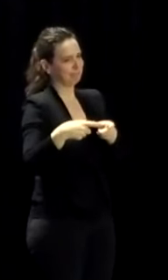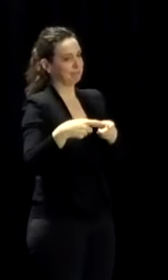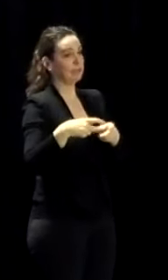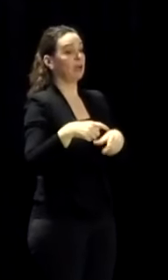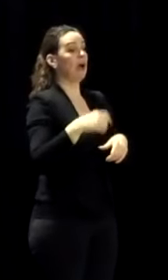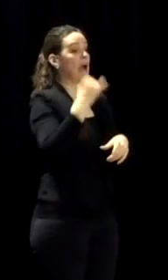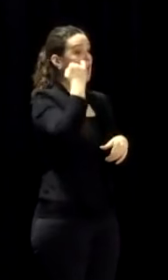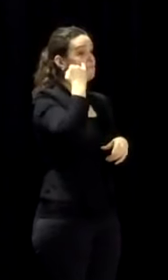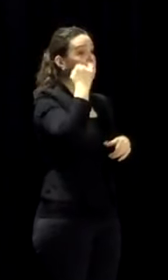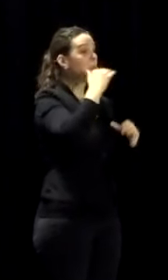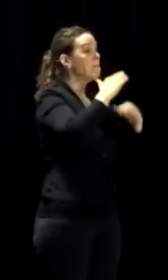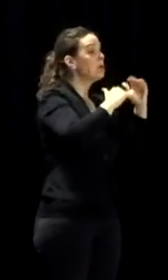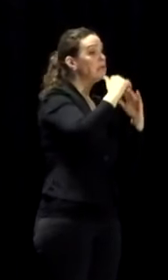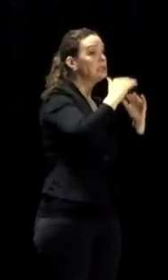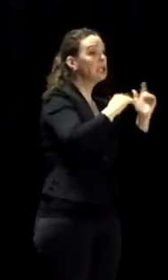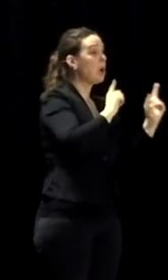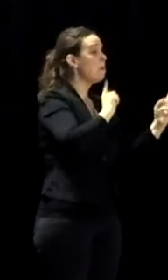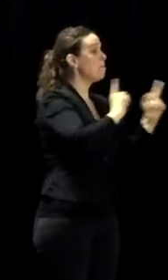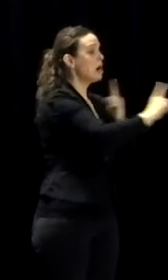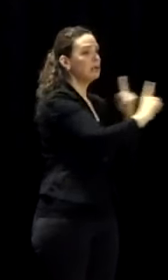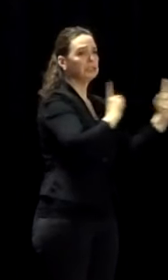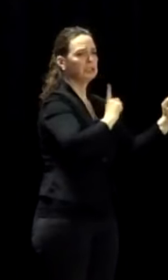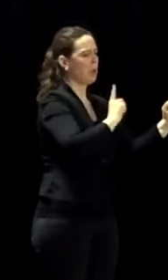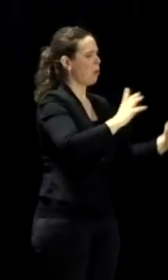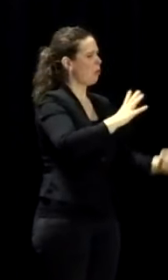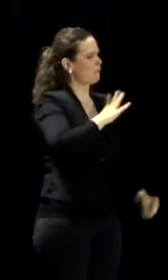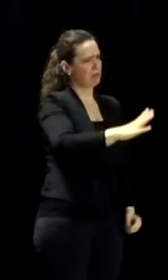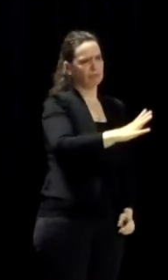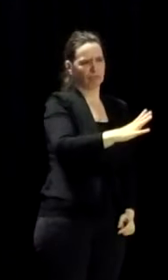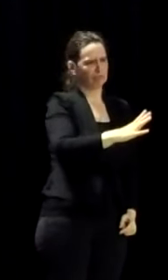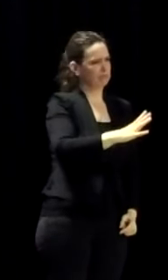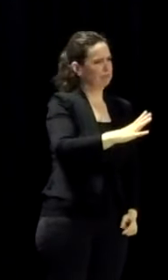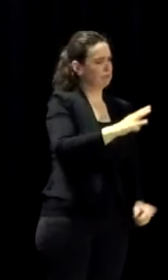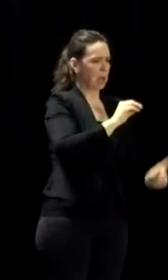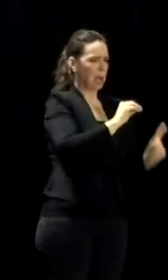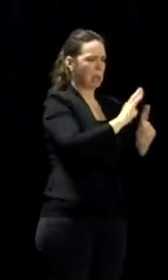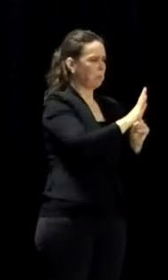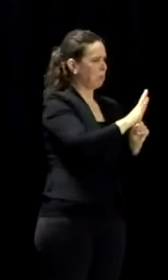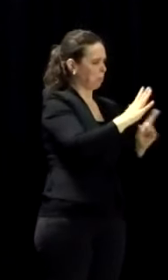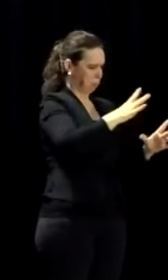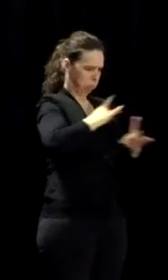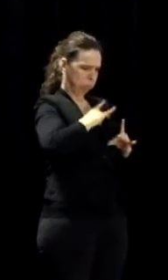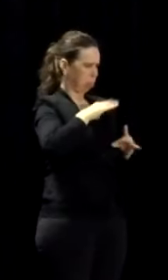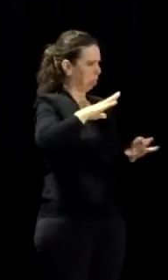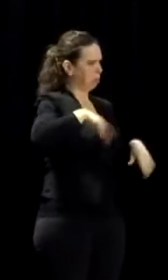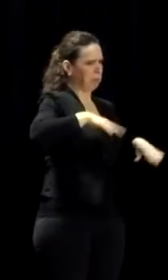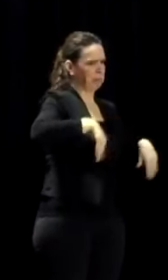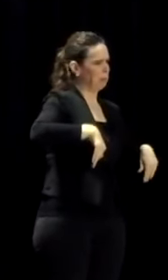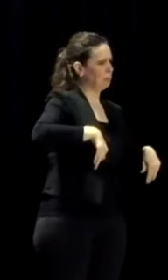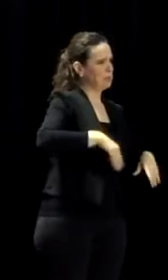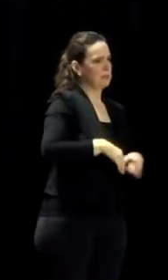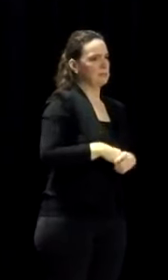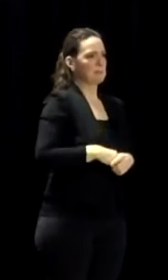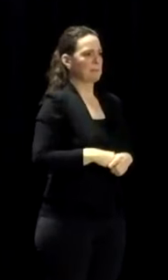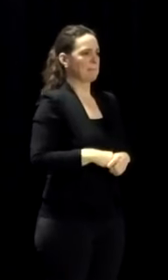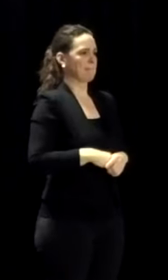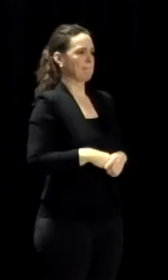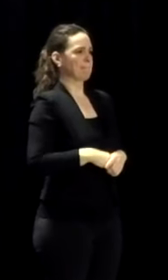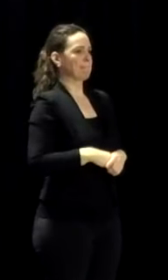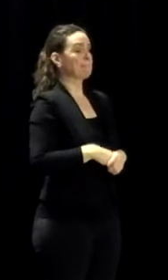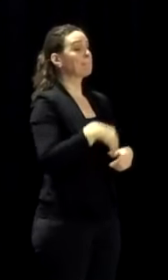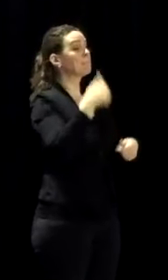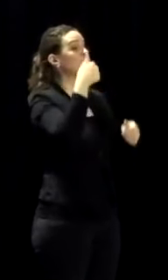or the fact that you share the same employer. Some employers are taking different precautions that they are deciding